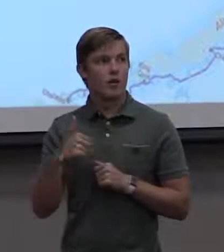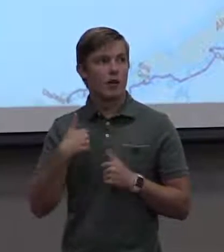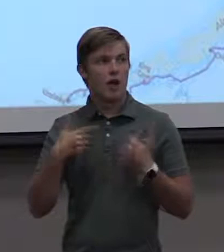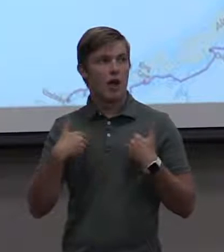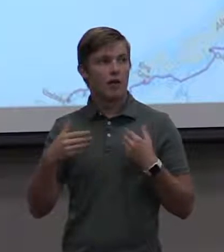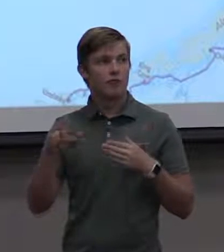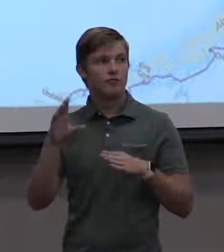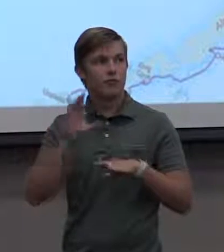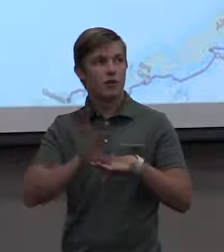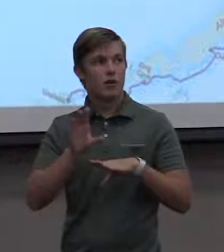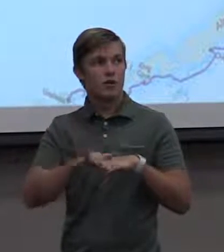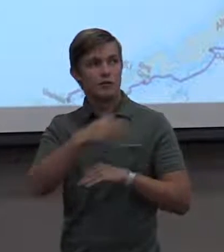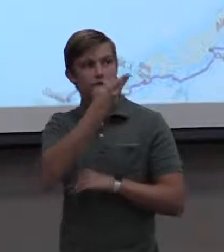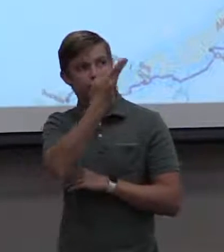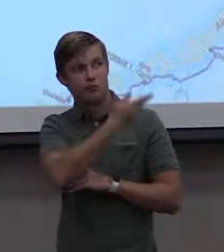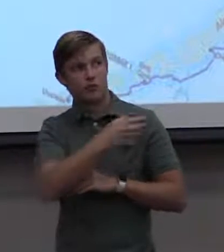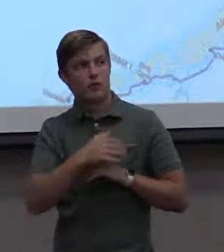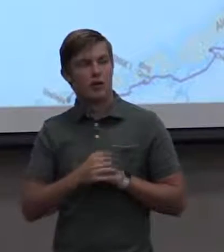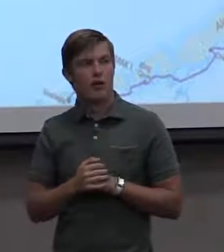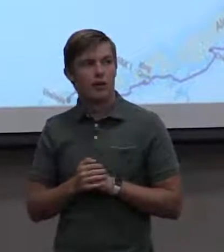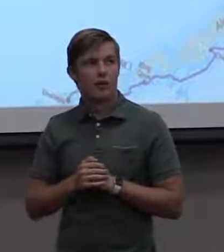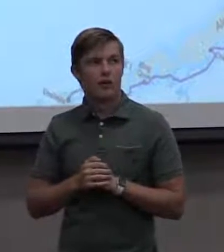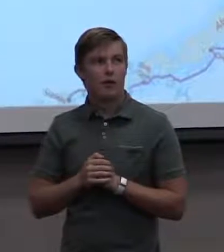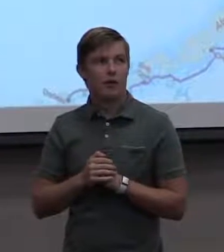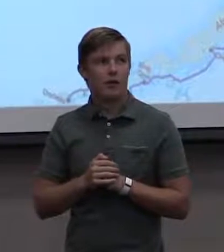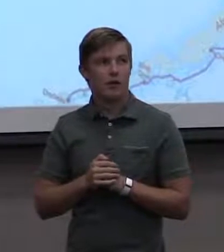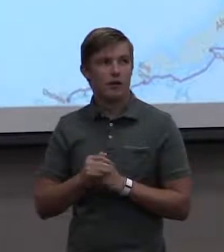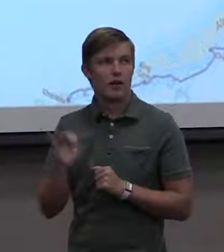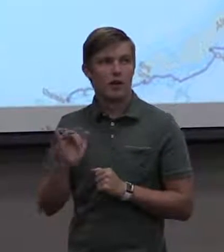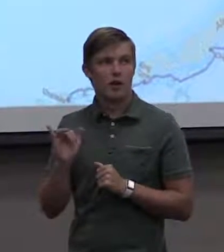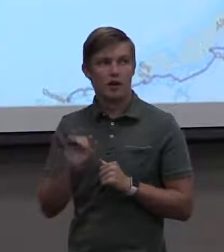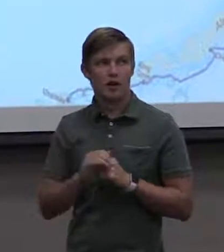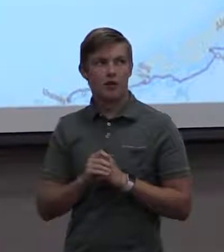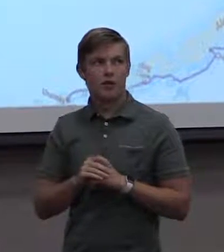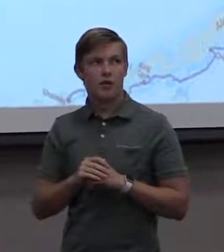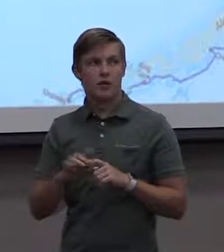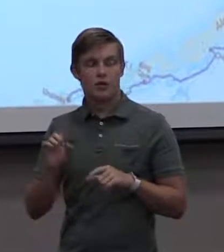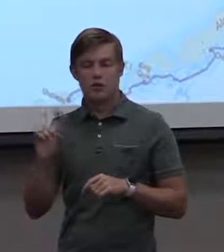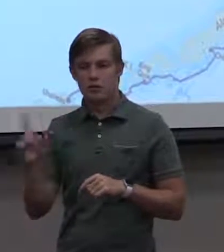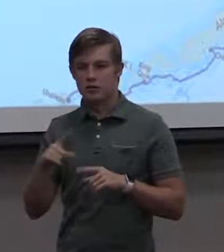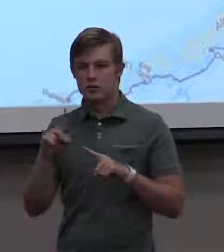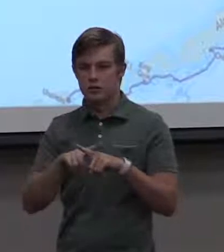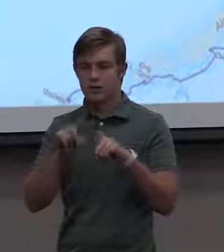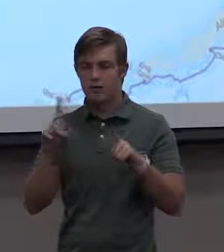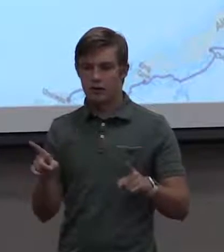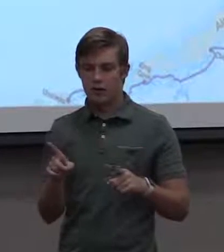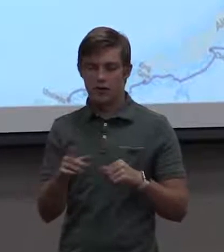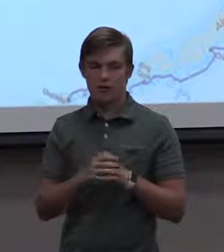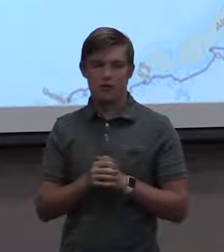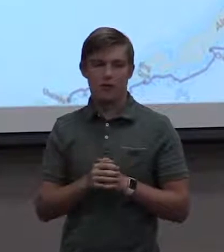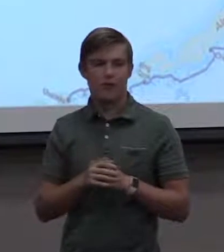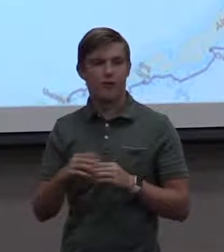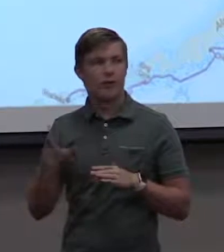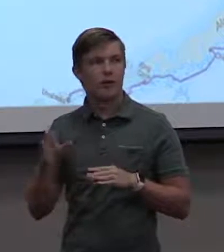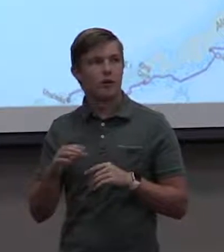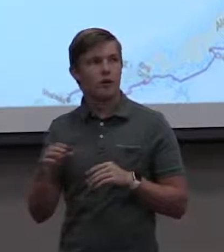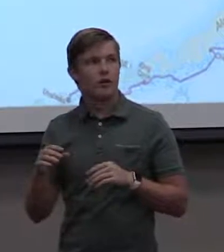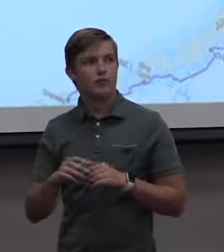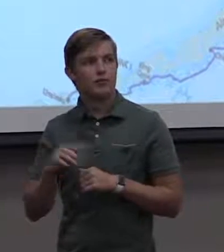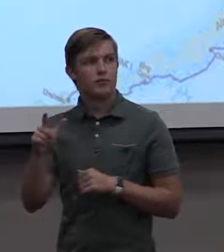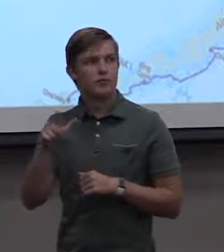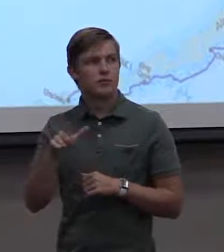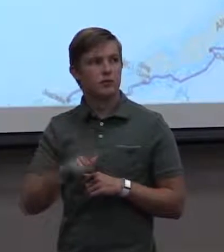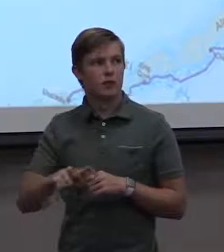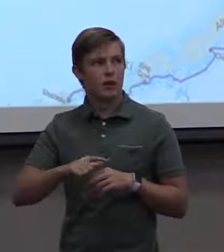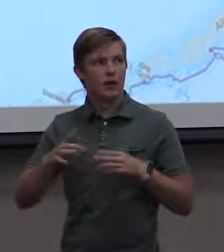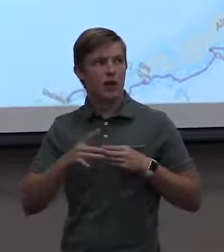in Alaska, the Churches of Christ, and also just the different conditions of leadership in these locations. And one of the